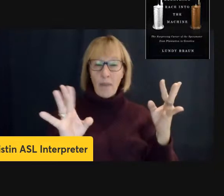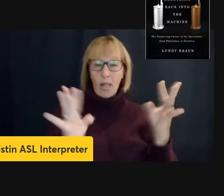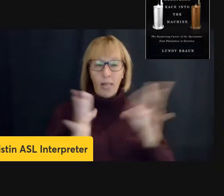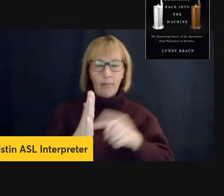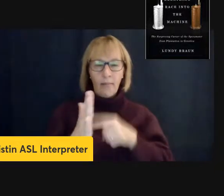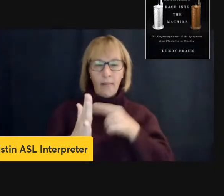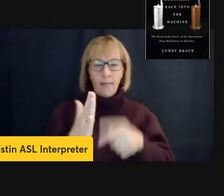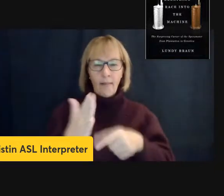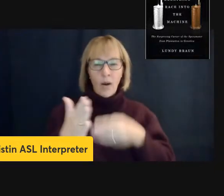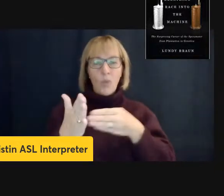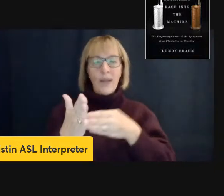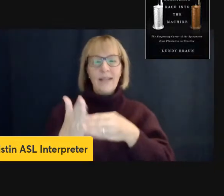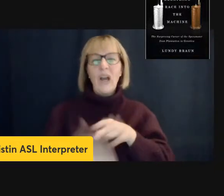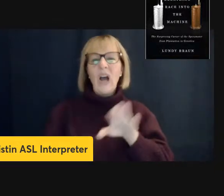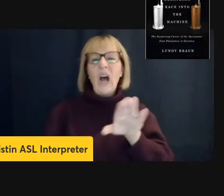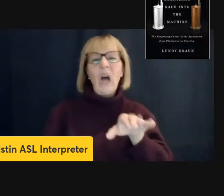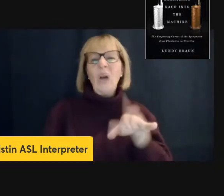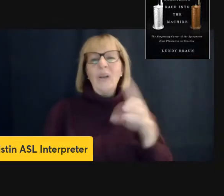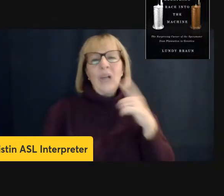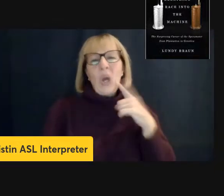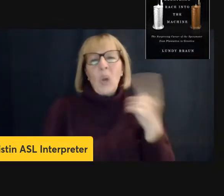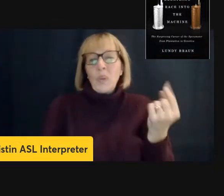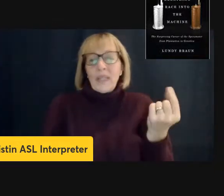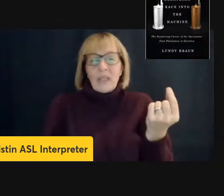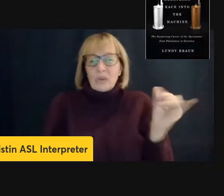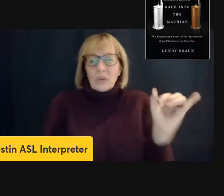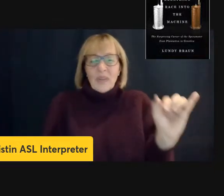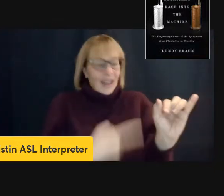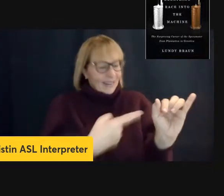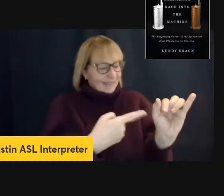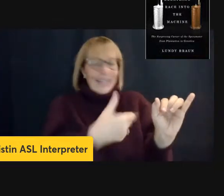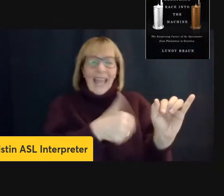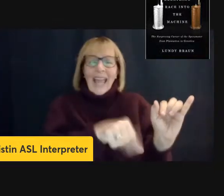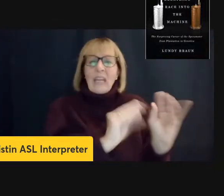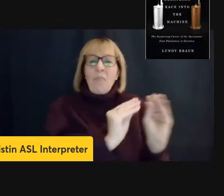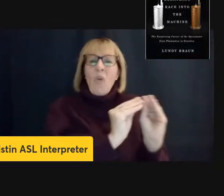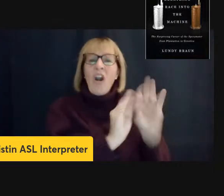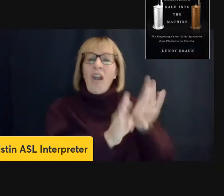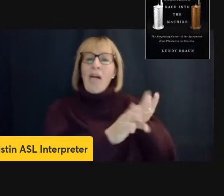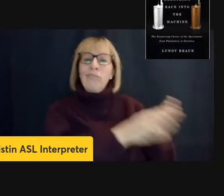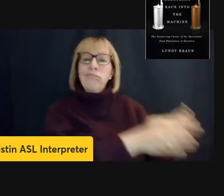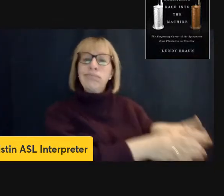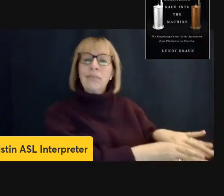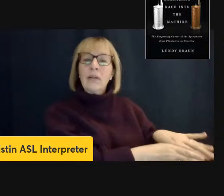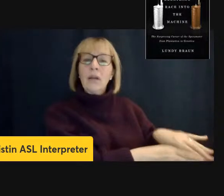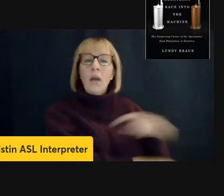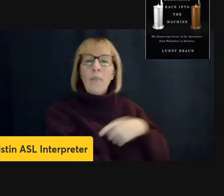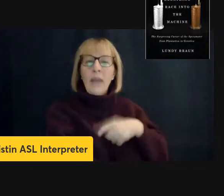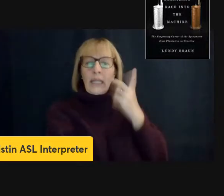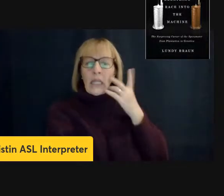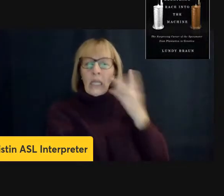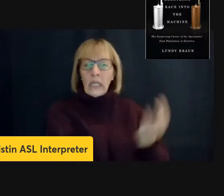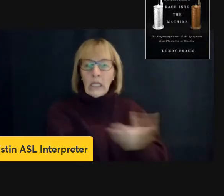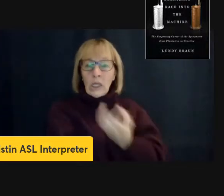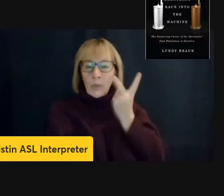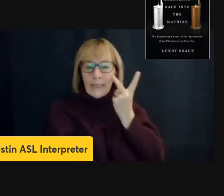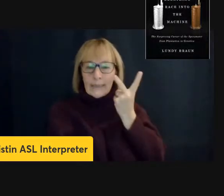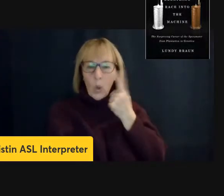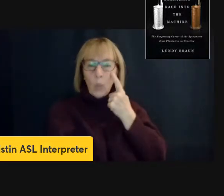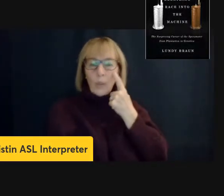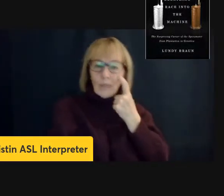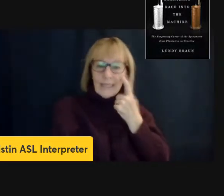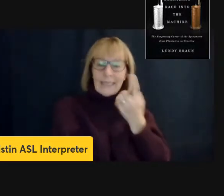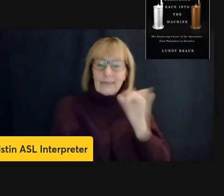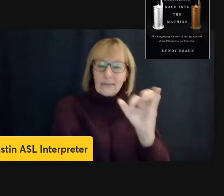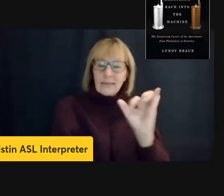say, oh, but we don't do that anymore. And yet here we see the legacy living on. I